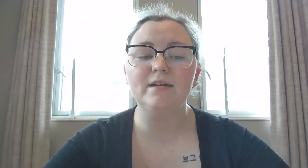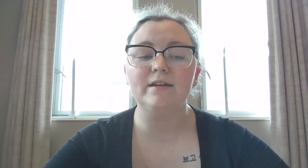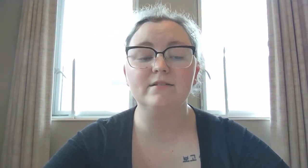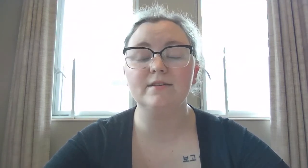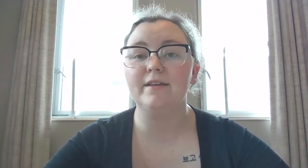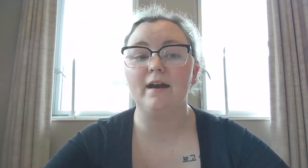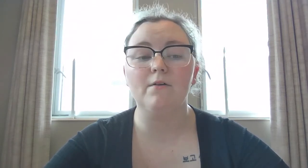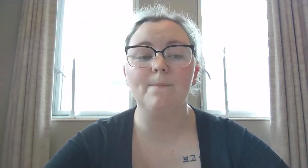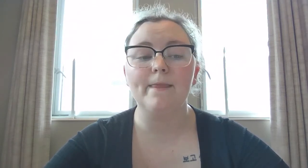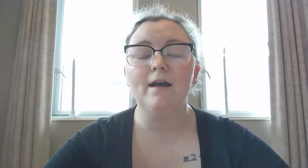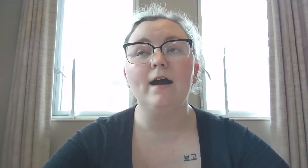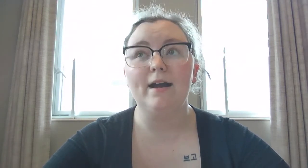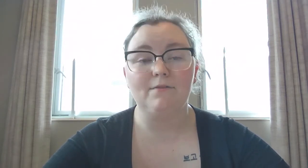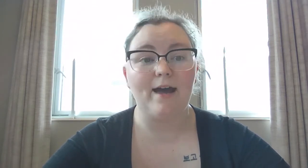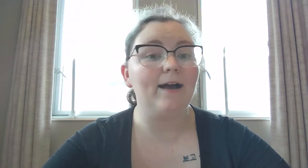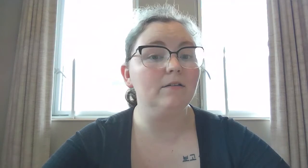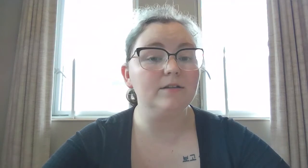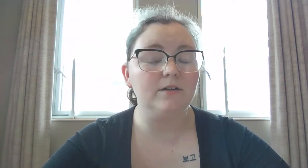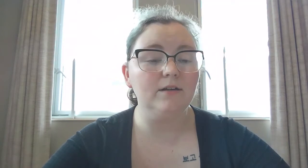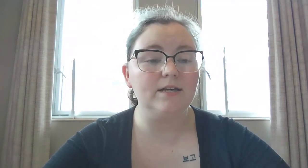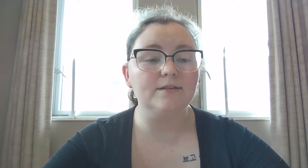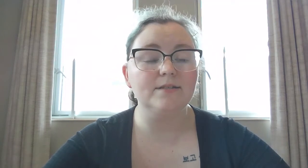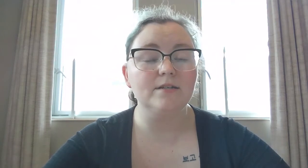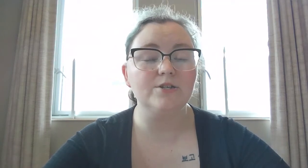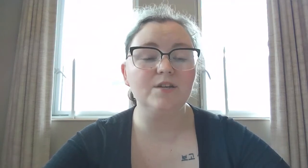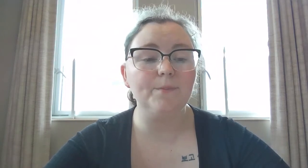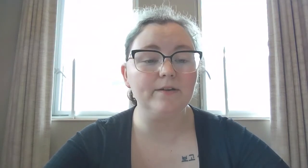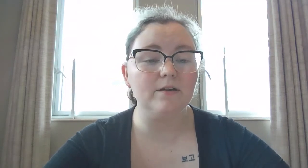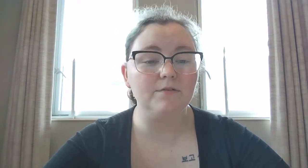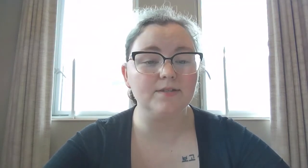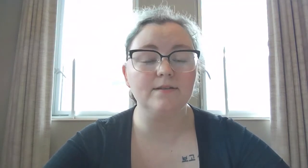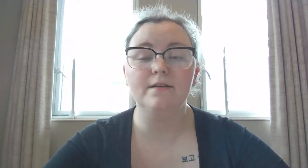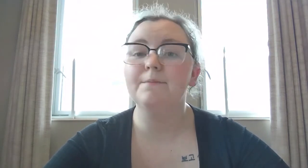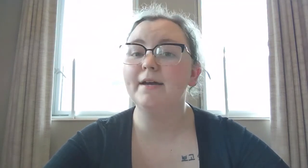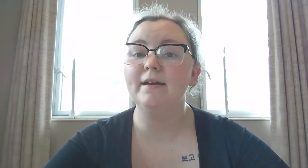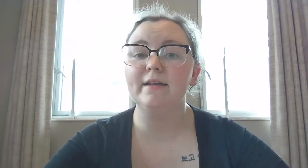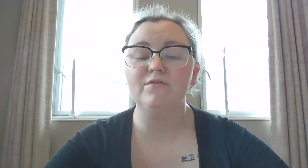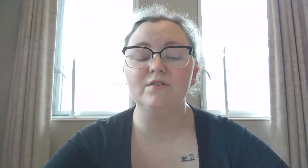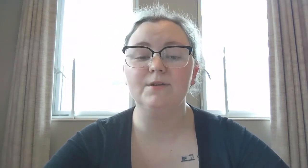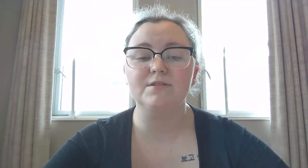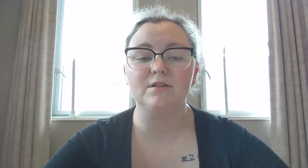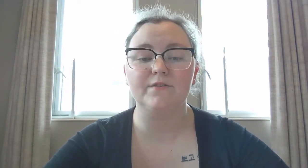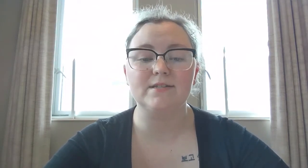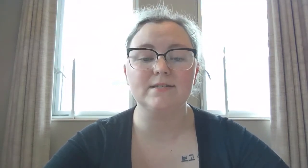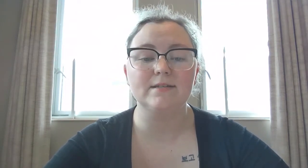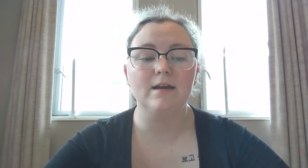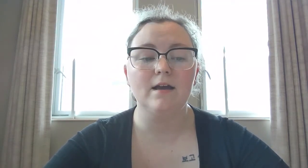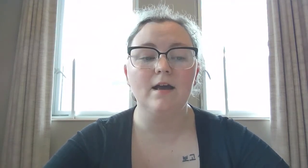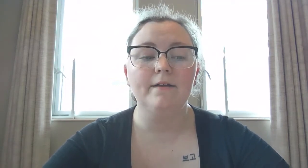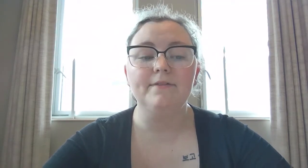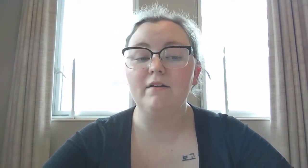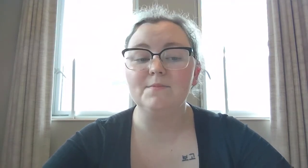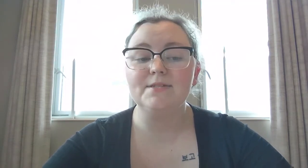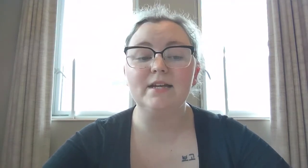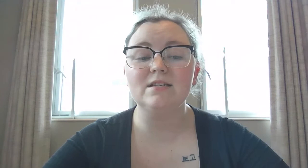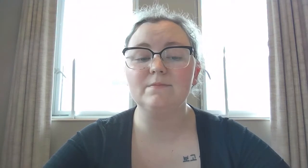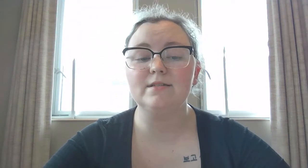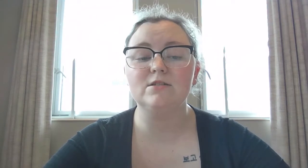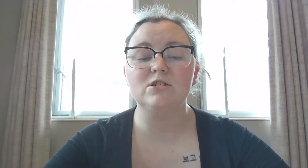till now. I have cattle and donkeys, sheep and goats, male and female servants. Now I am sending this message to my